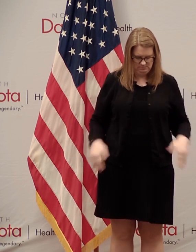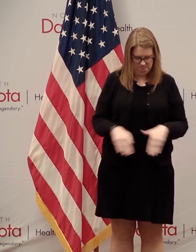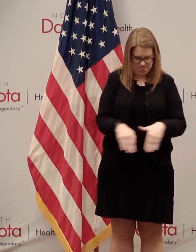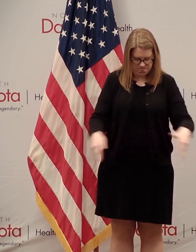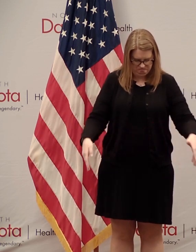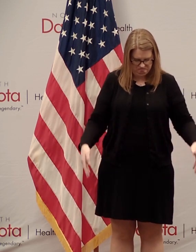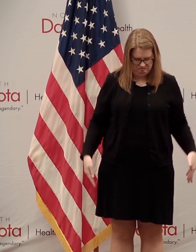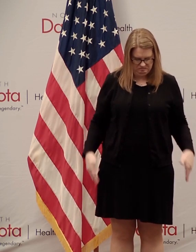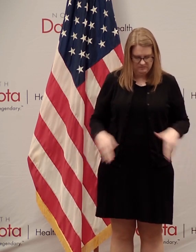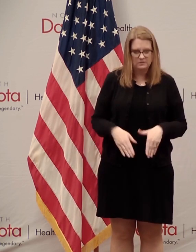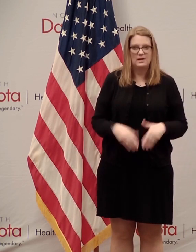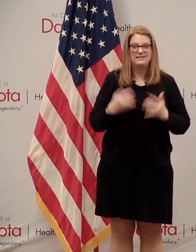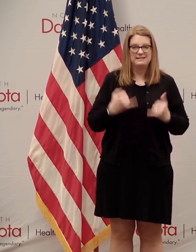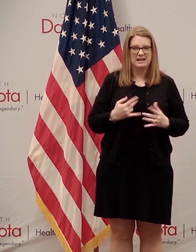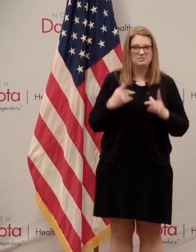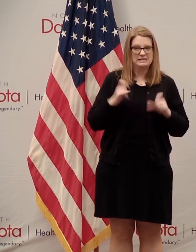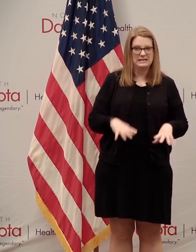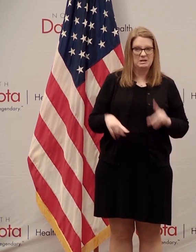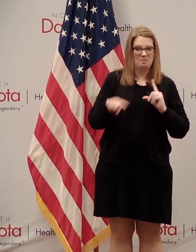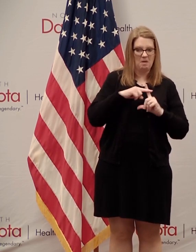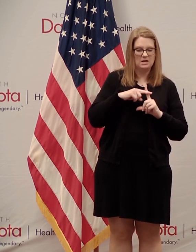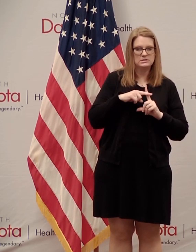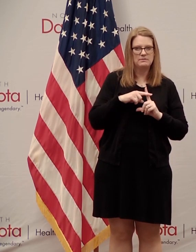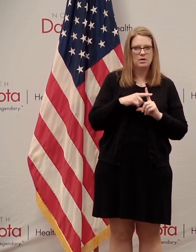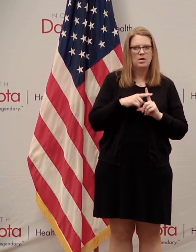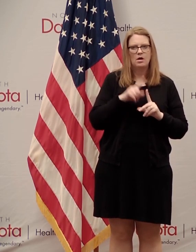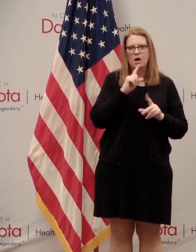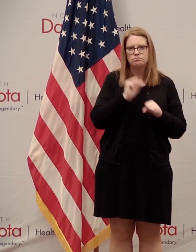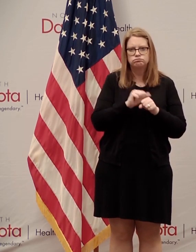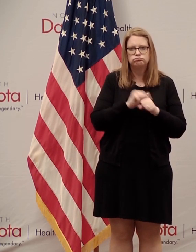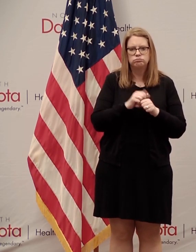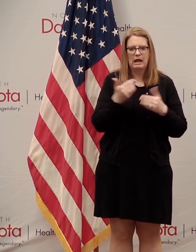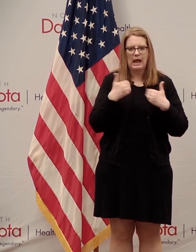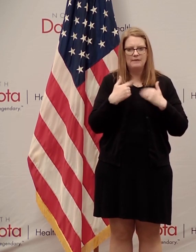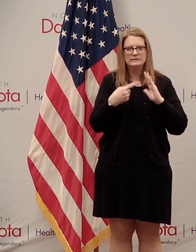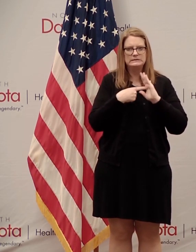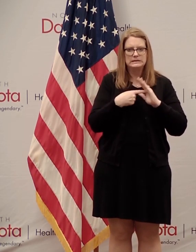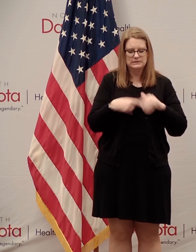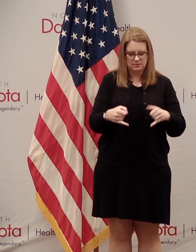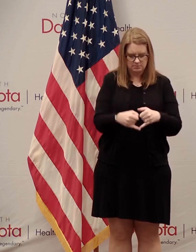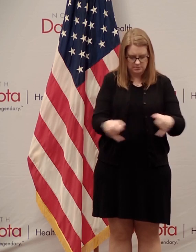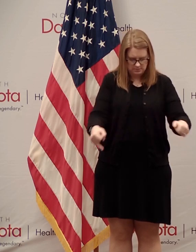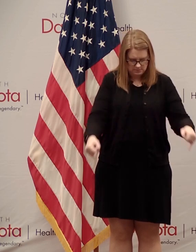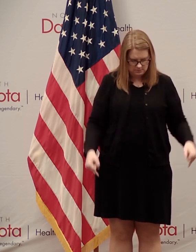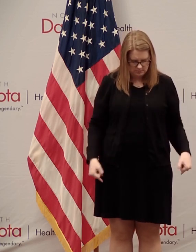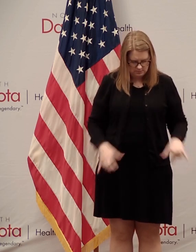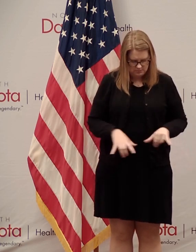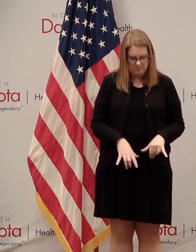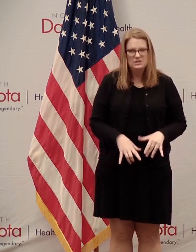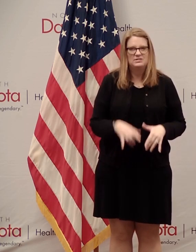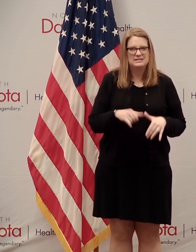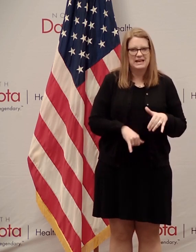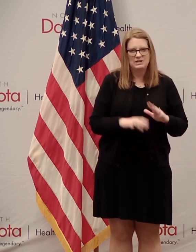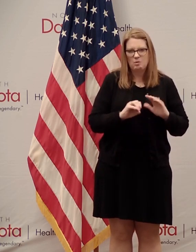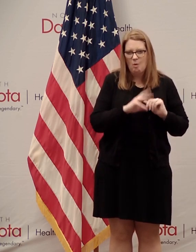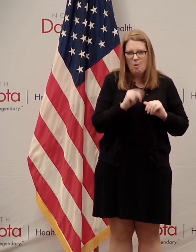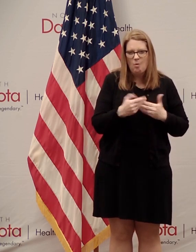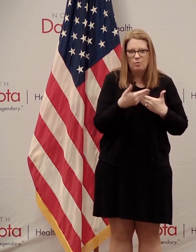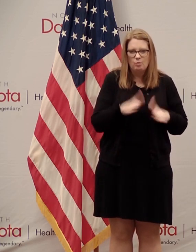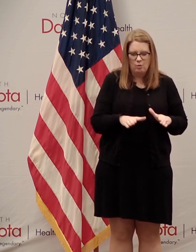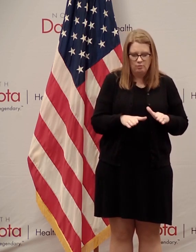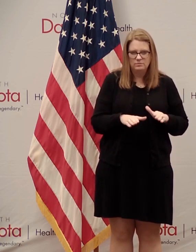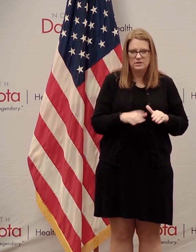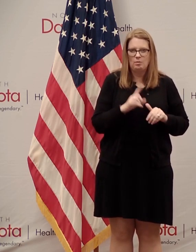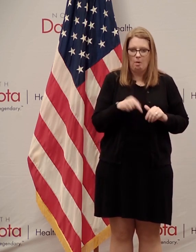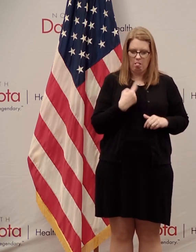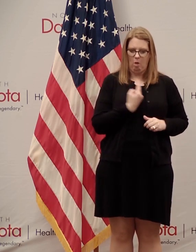you've tested positive or if you've actually have the symptoms. Quarantine is an example when we've got someone who